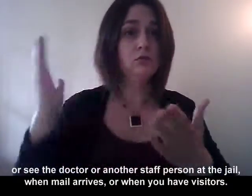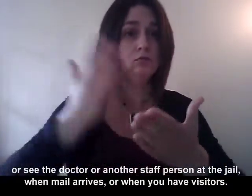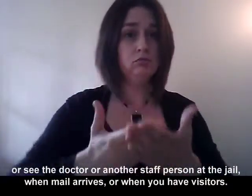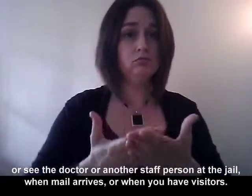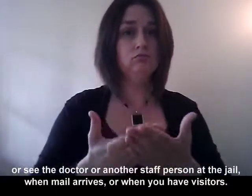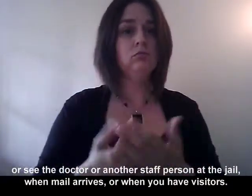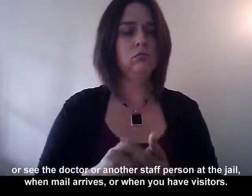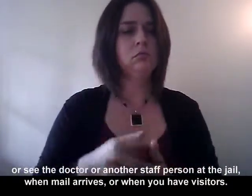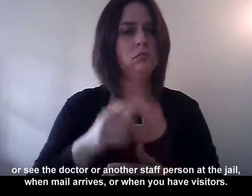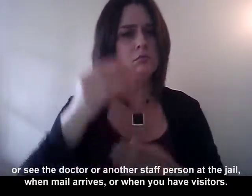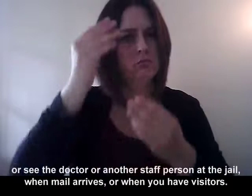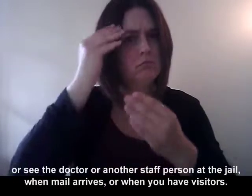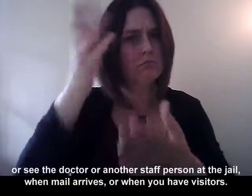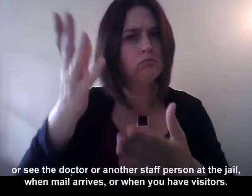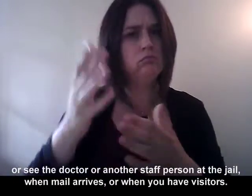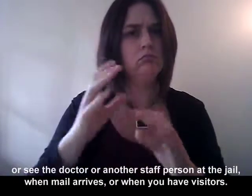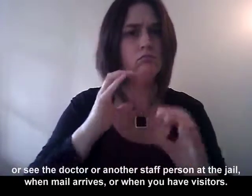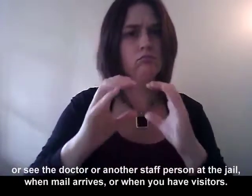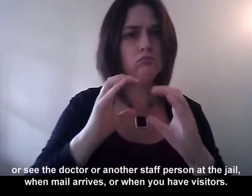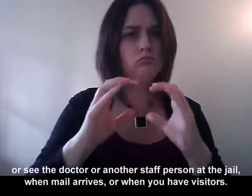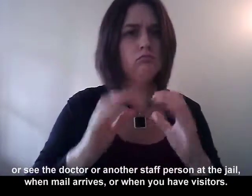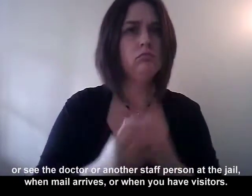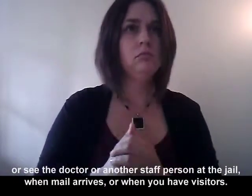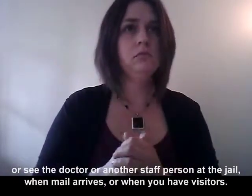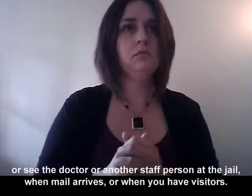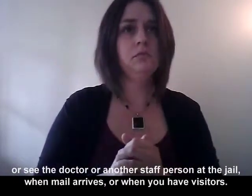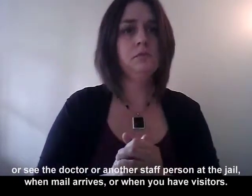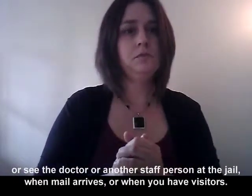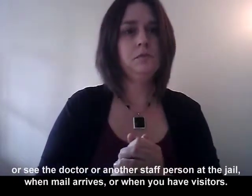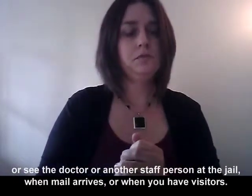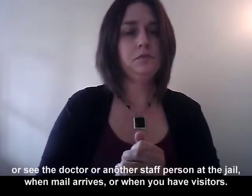or when mail arrives, or when you have visitors.